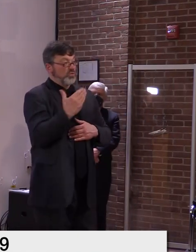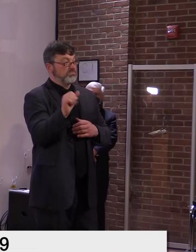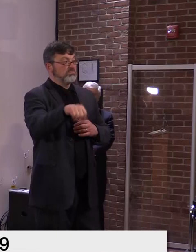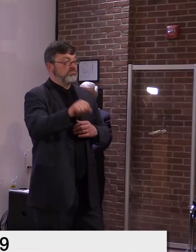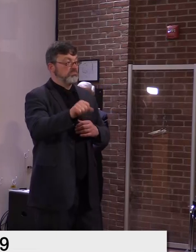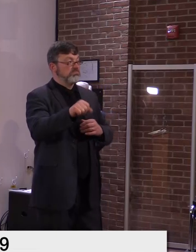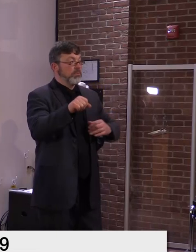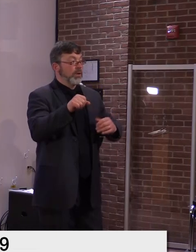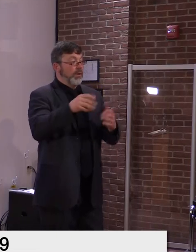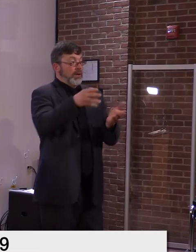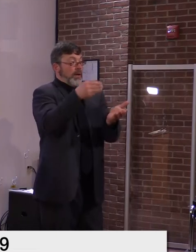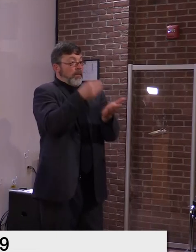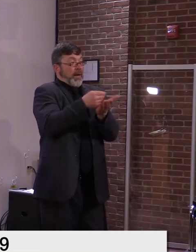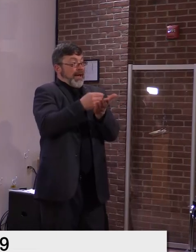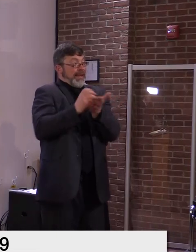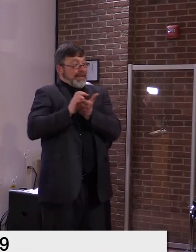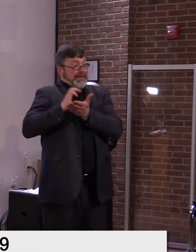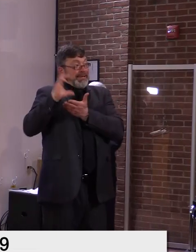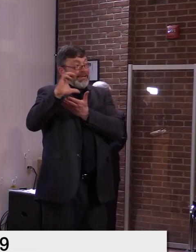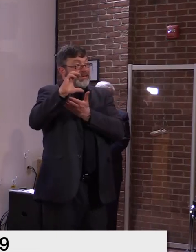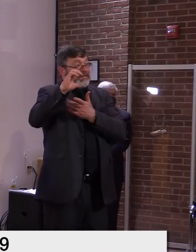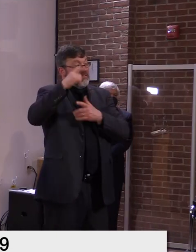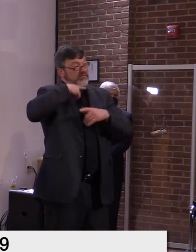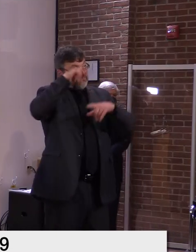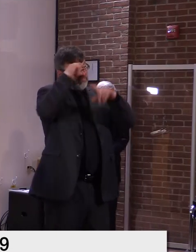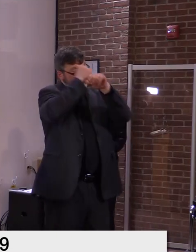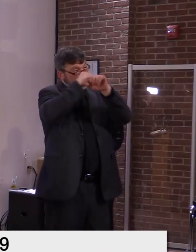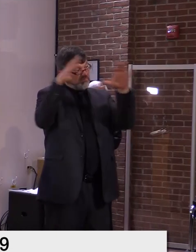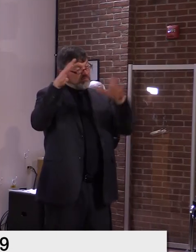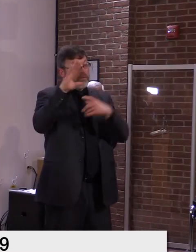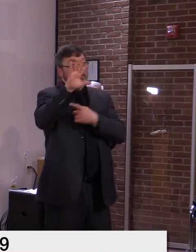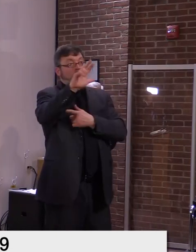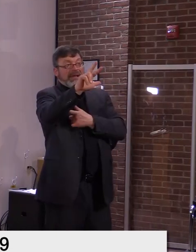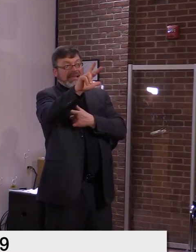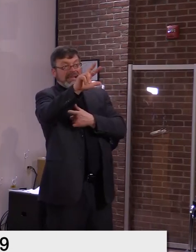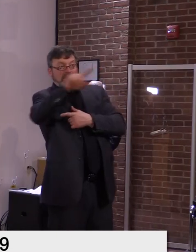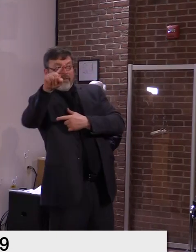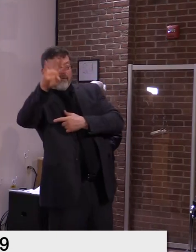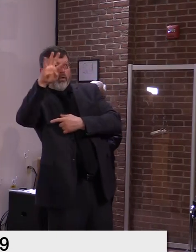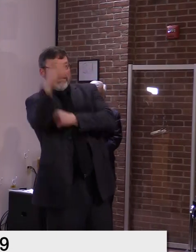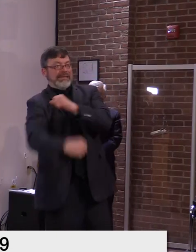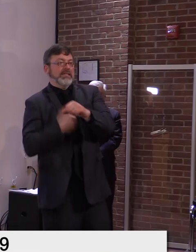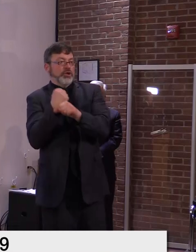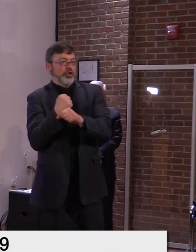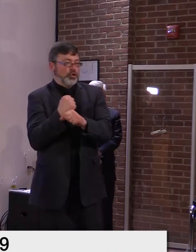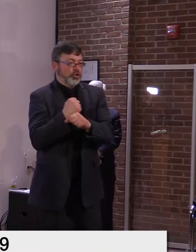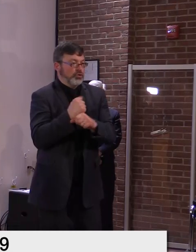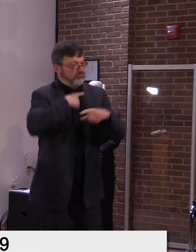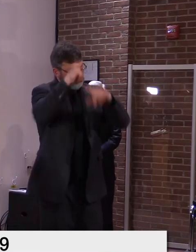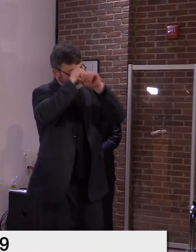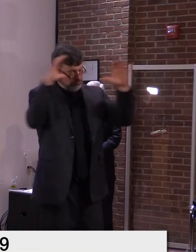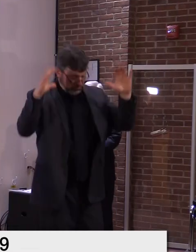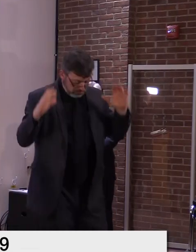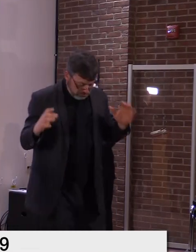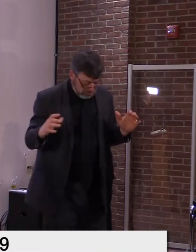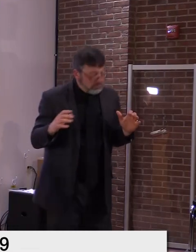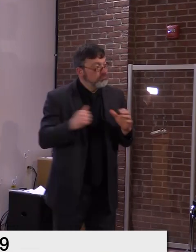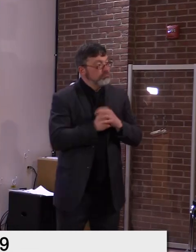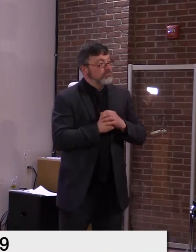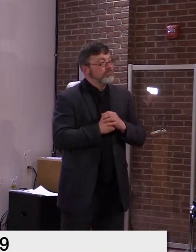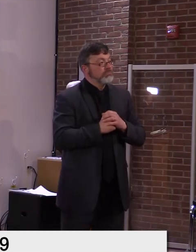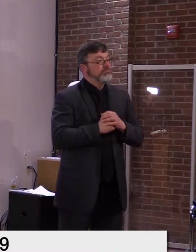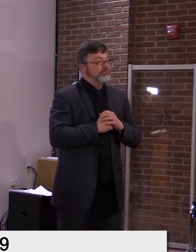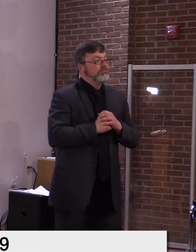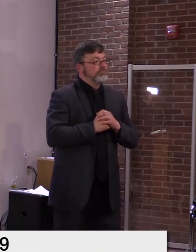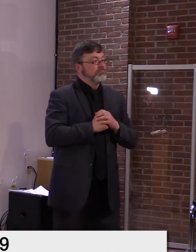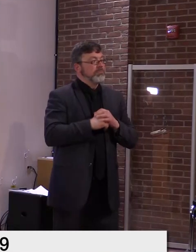we're envisioning for the recovery plan that I laid out this week over a 3 or 4 year period. This is the same with